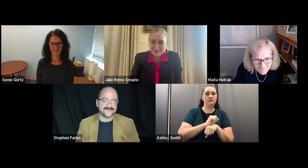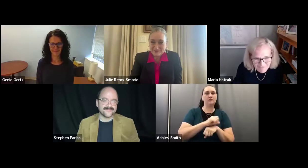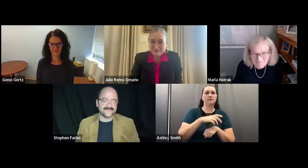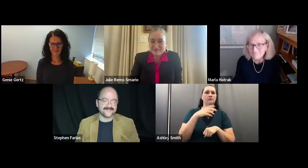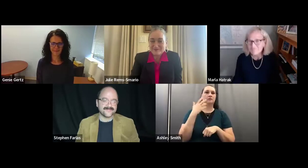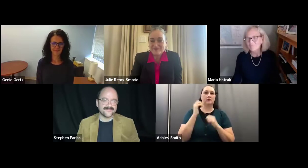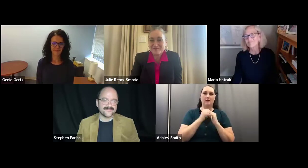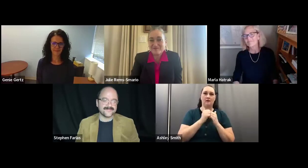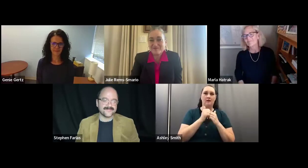name, your